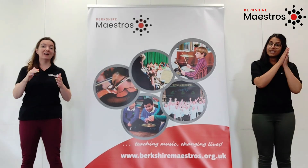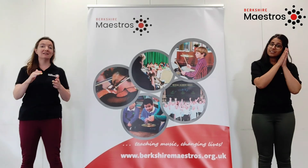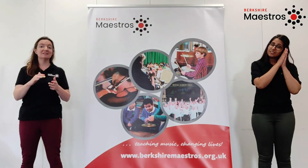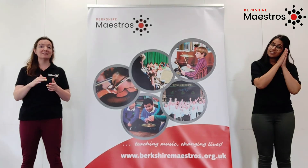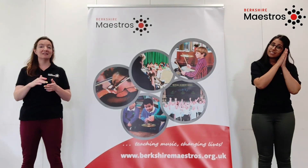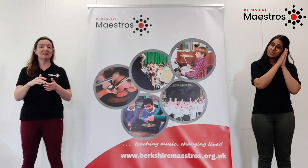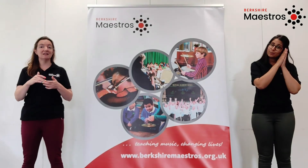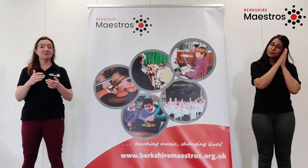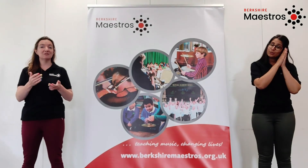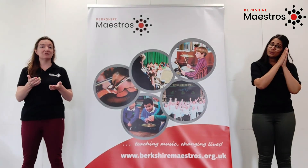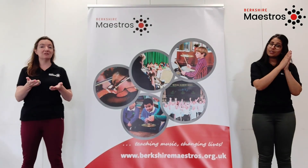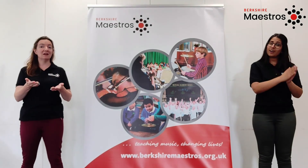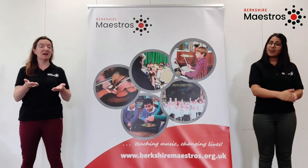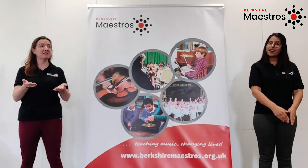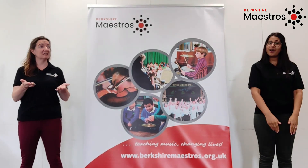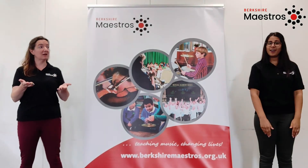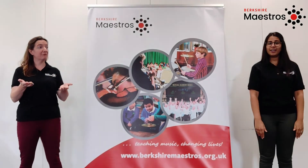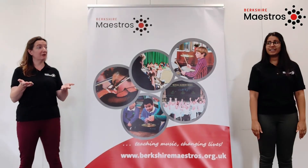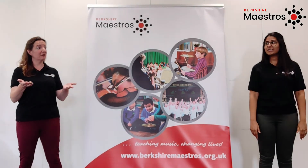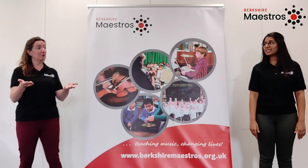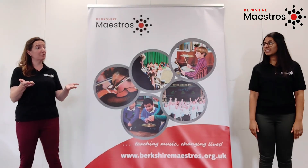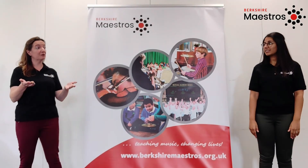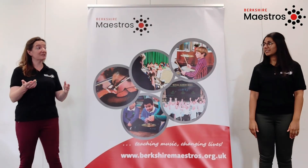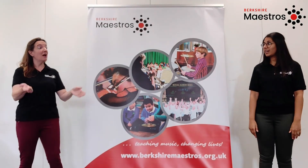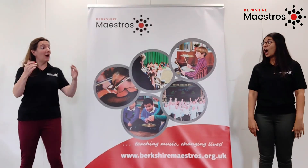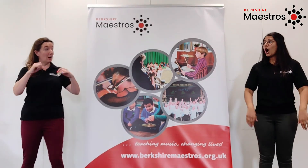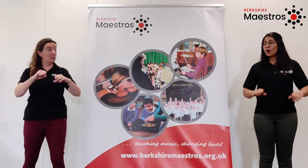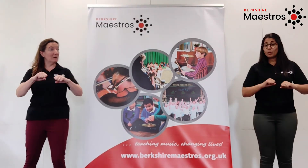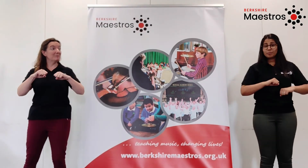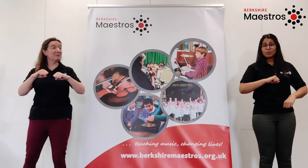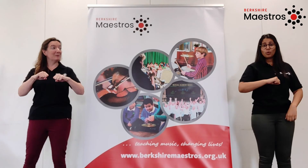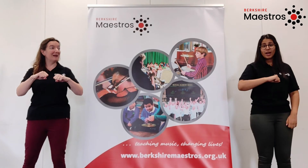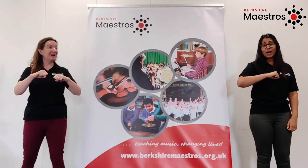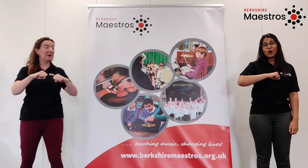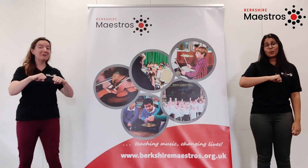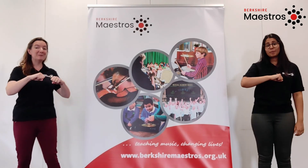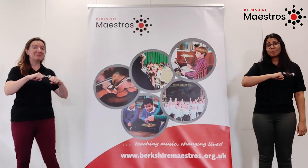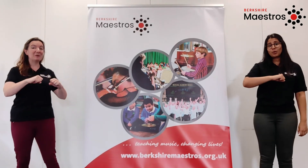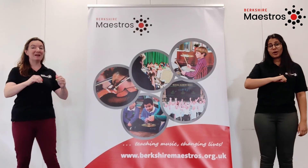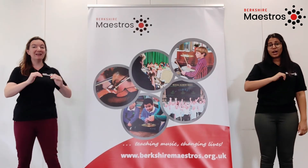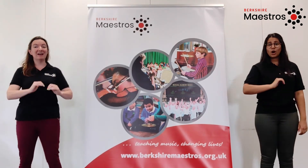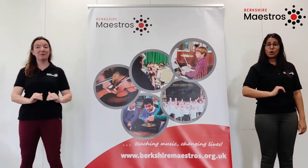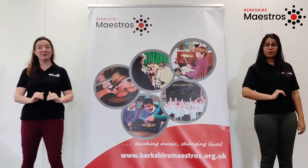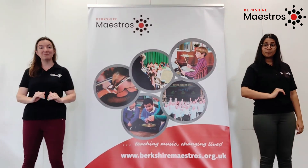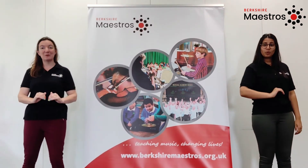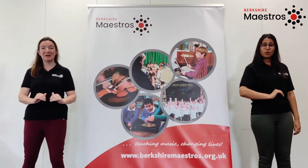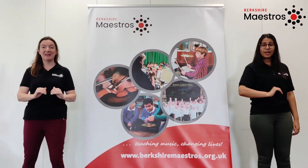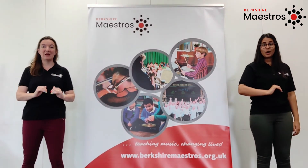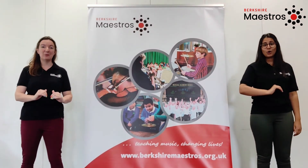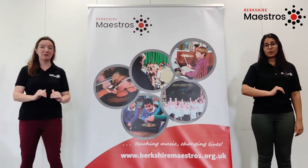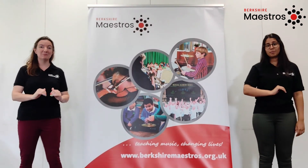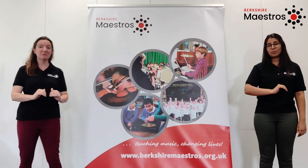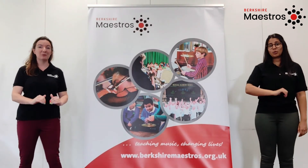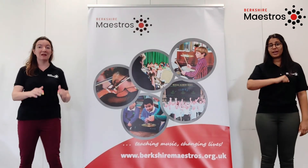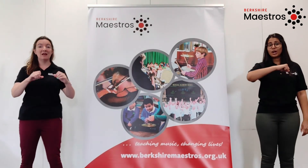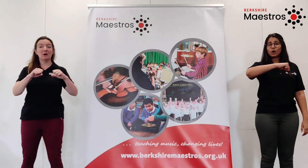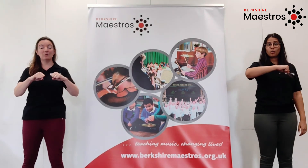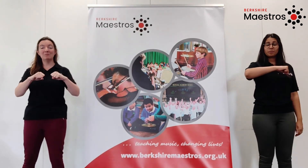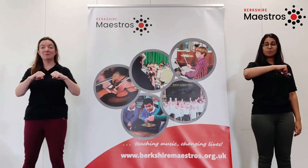lion sleeps tonight. I think it's time for another chorus. Oh, whim away, oh, whim away, oh, whim away, oh, whim away, oh, whim